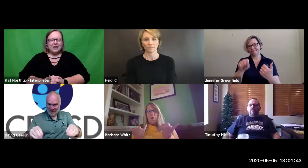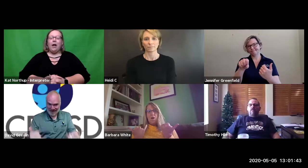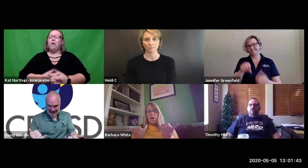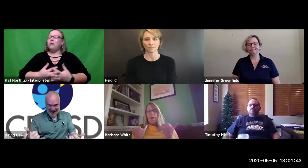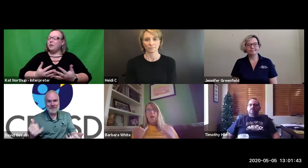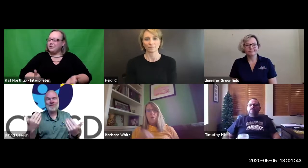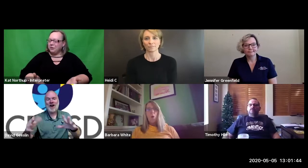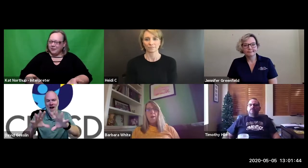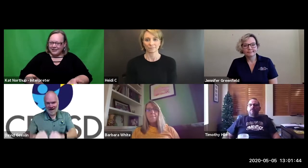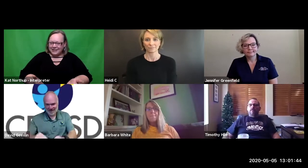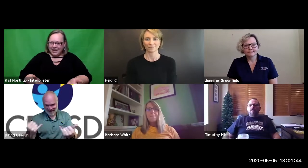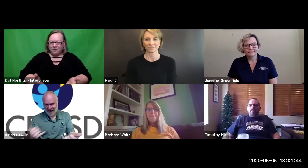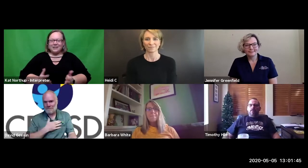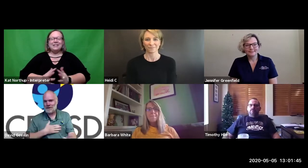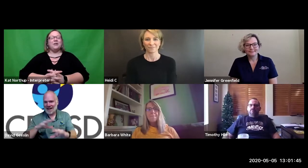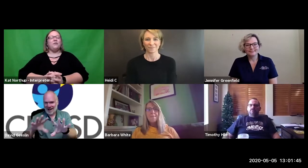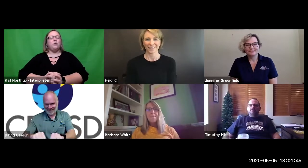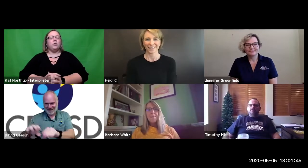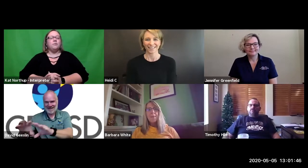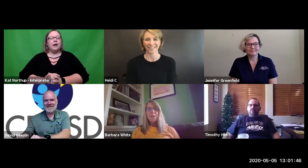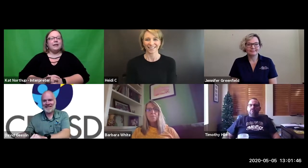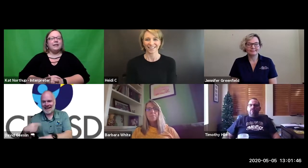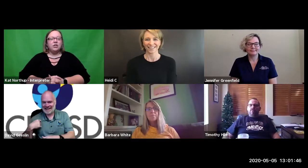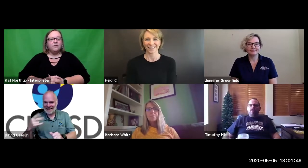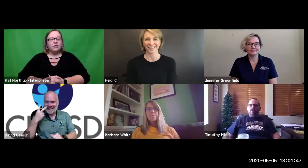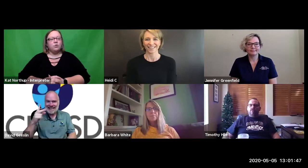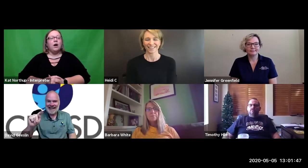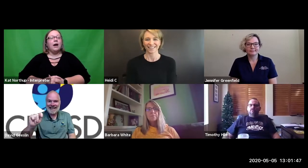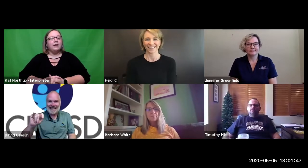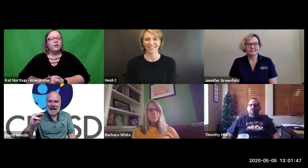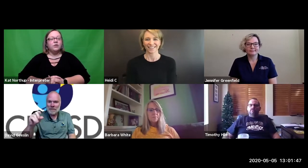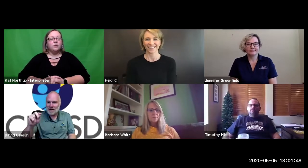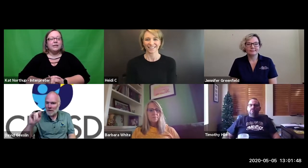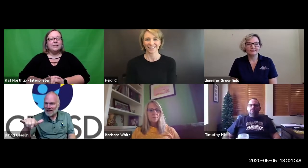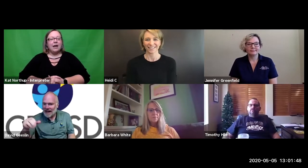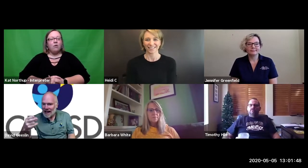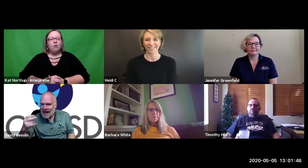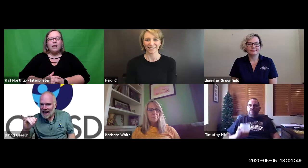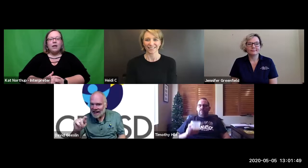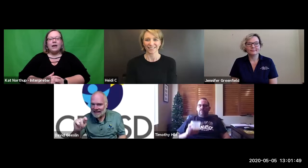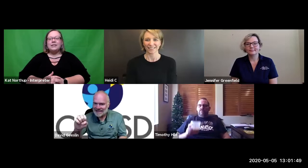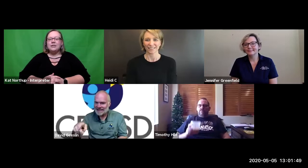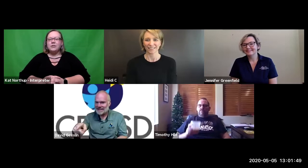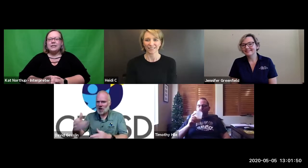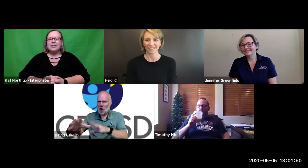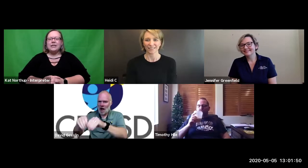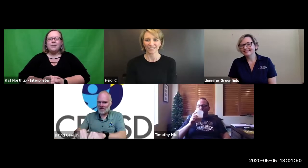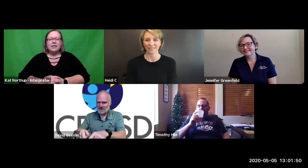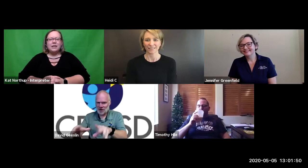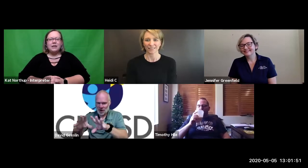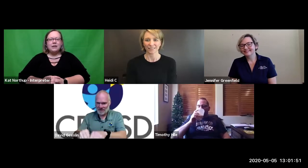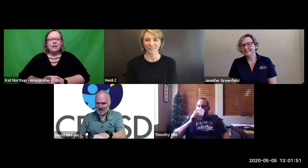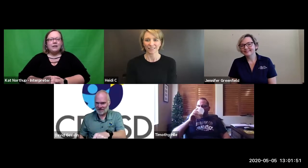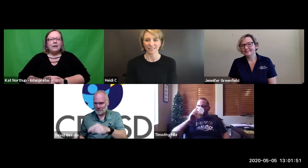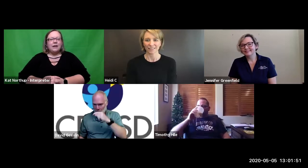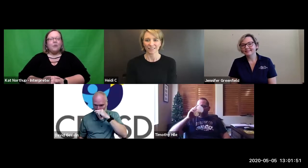mute. Hopefully we don't want that to happen, so if you wouldn't mind each individual hiding their screens now. I still see